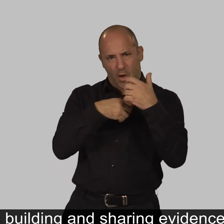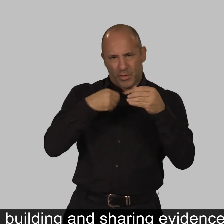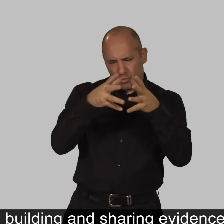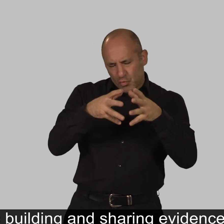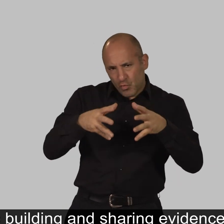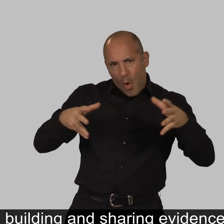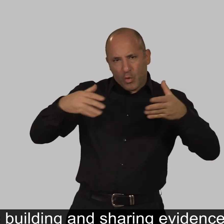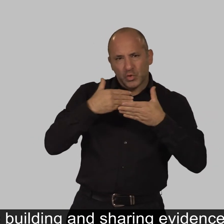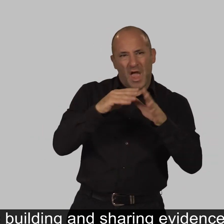10-year period.